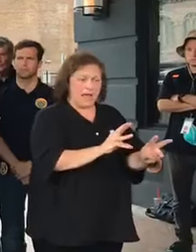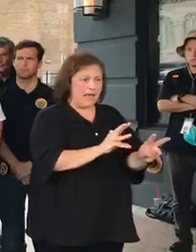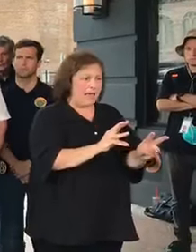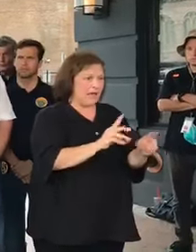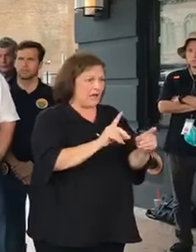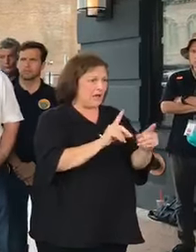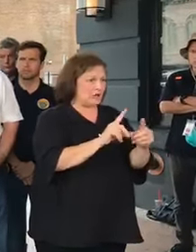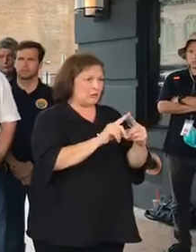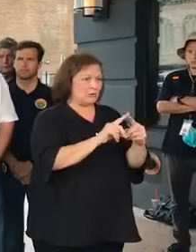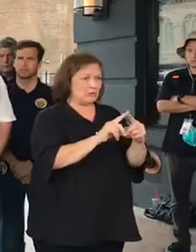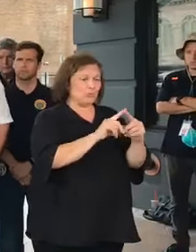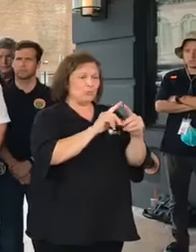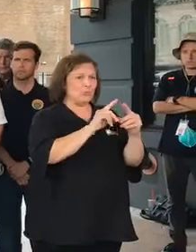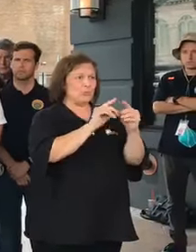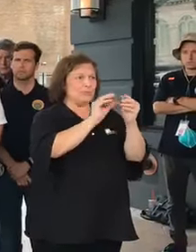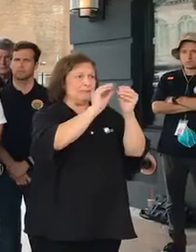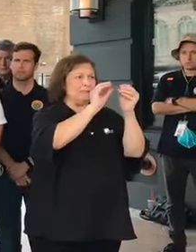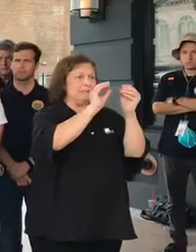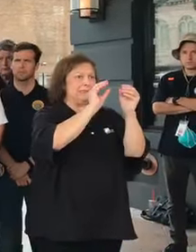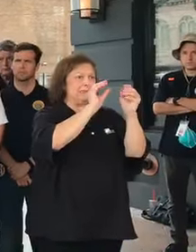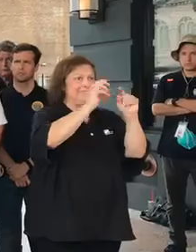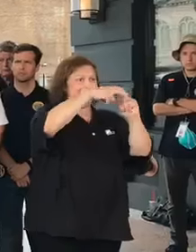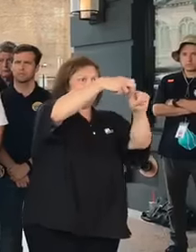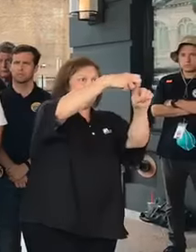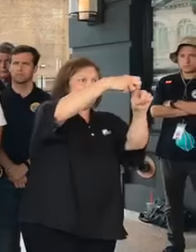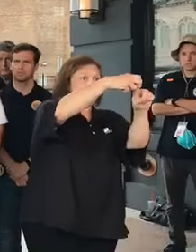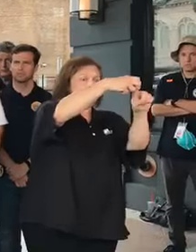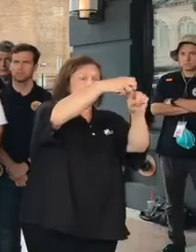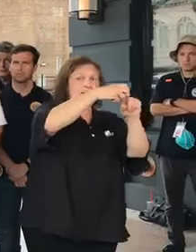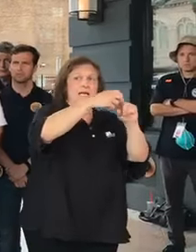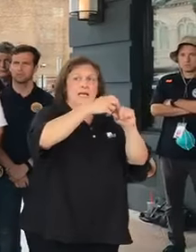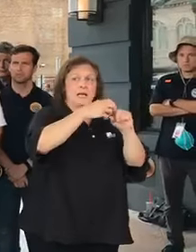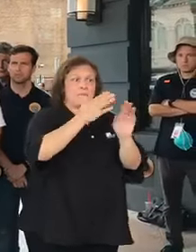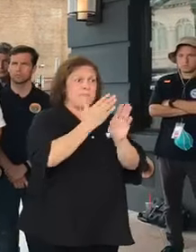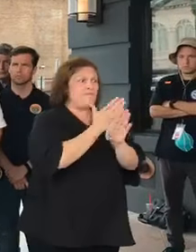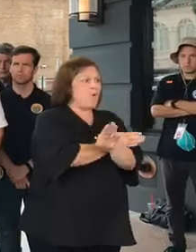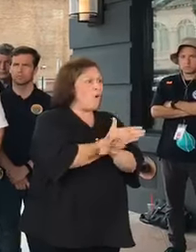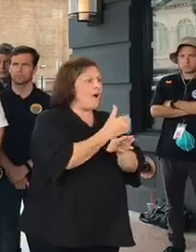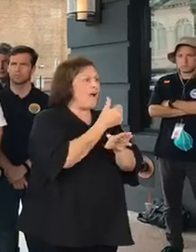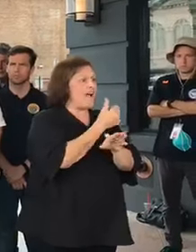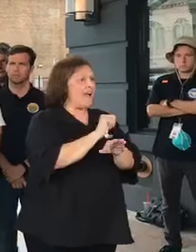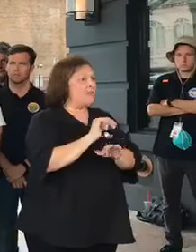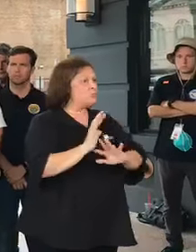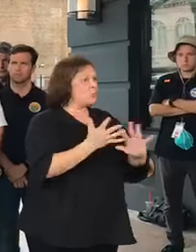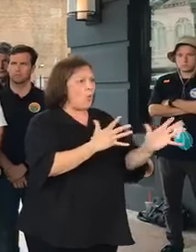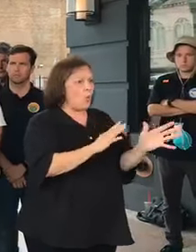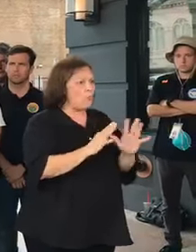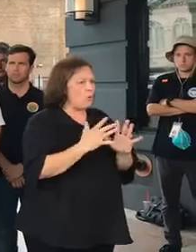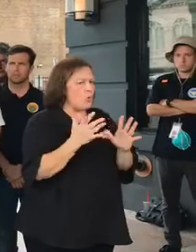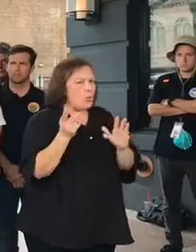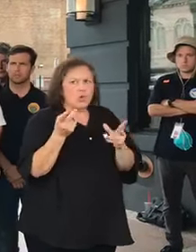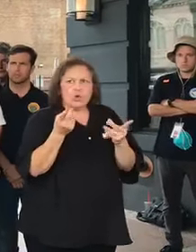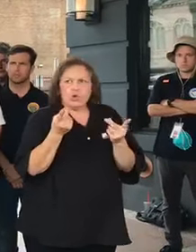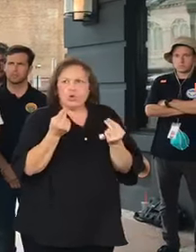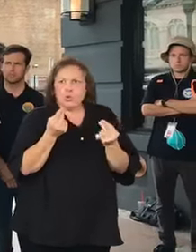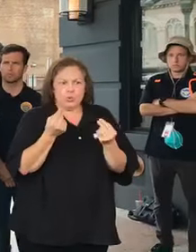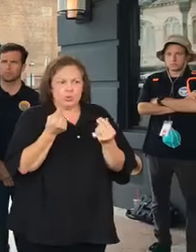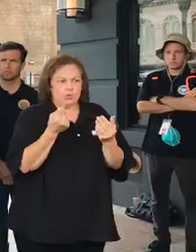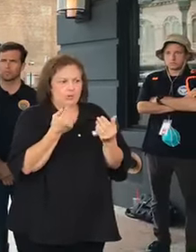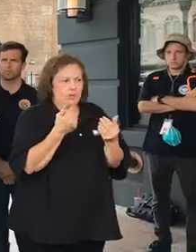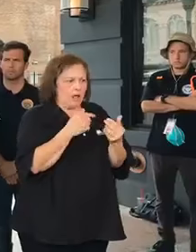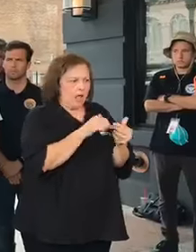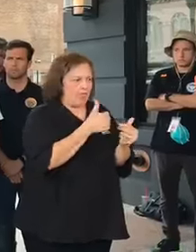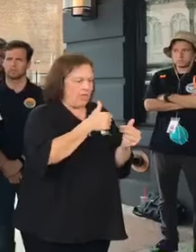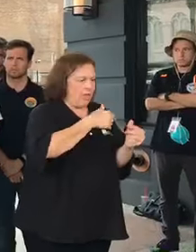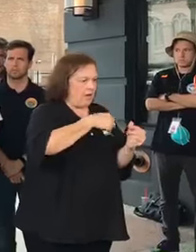comes into the area, you mentioned earlier the historic nature of the properties around it, would there be some kind of effort to protect things like the Sanger Theater or something in that